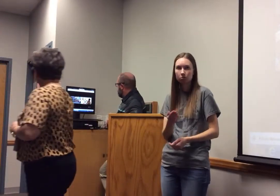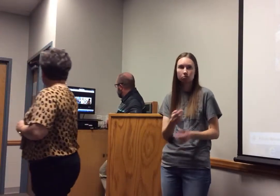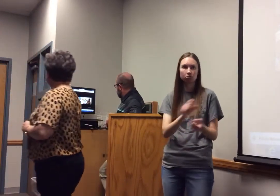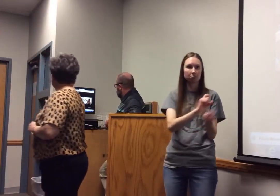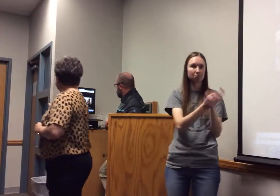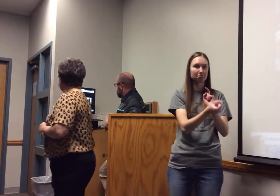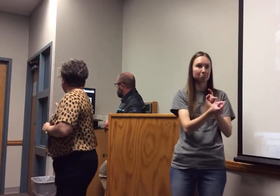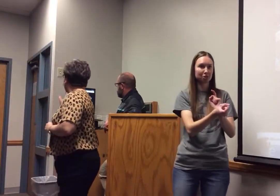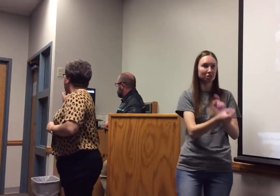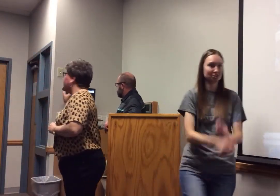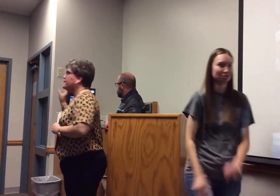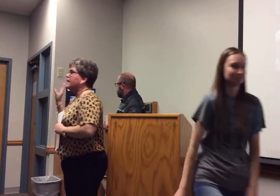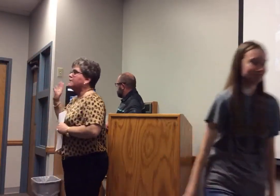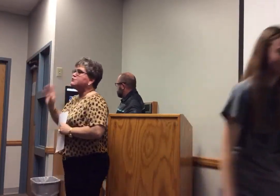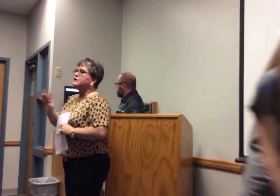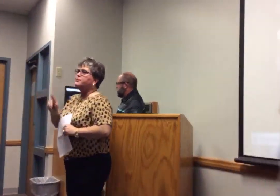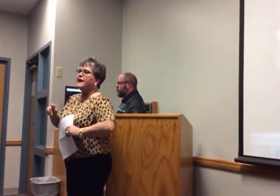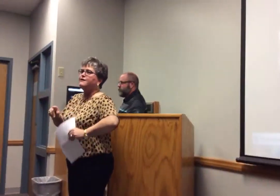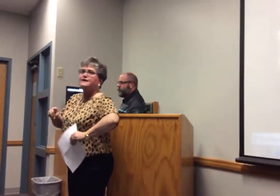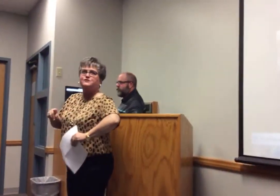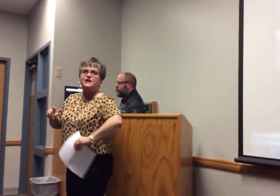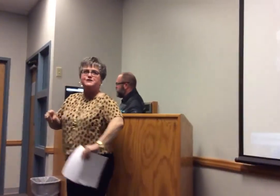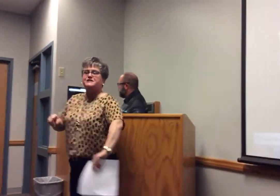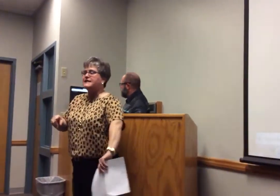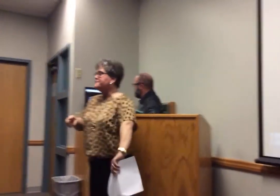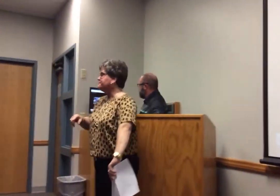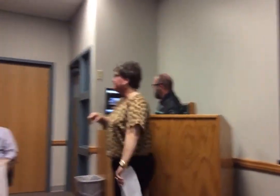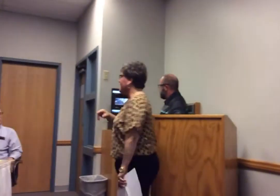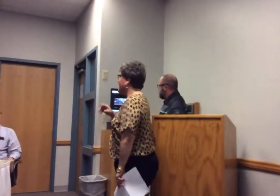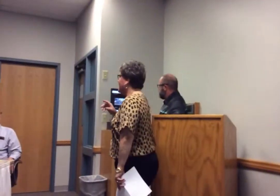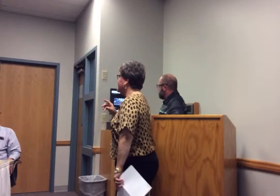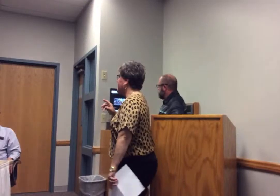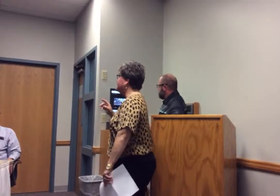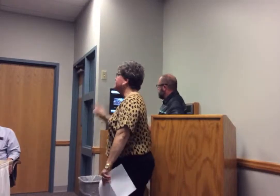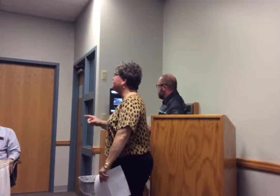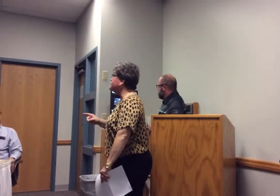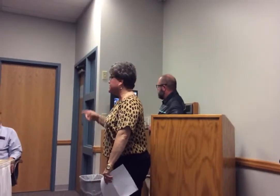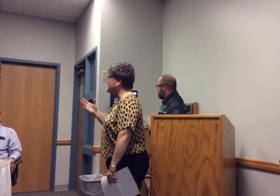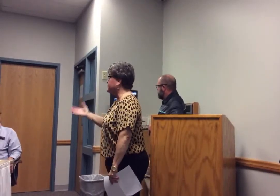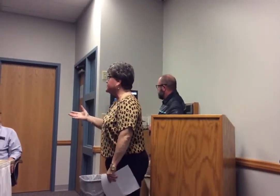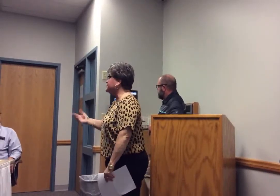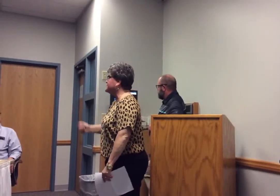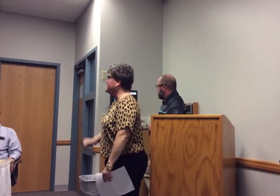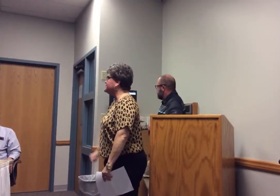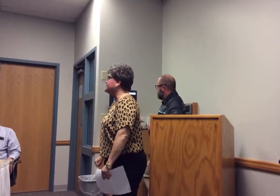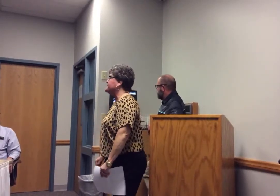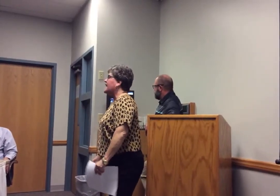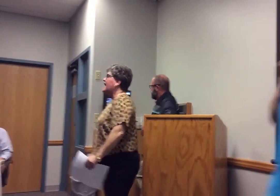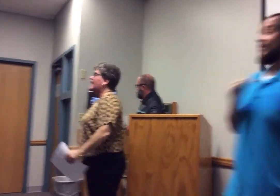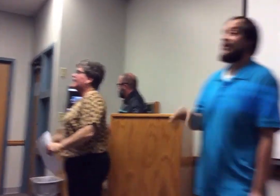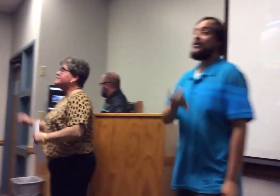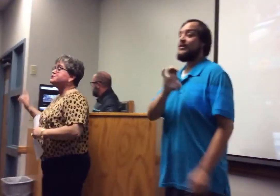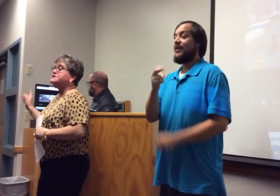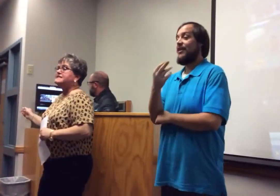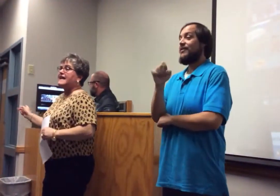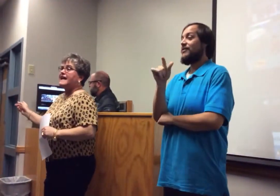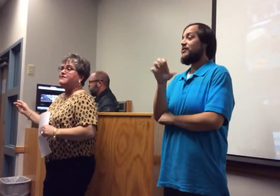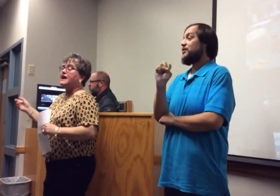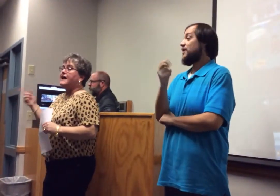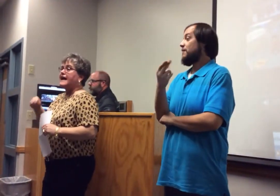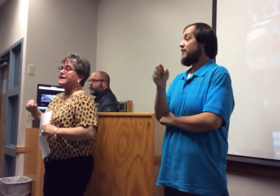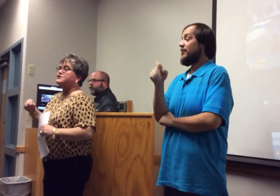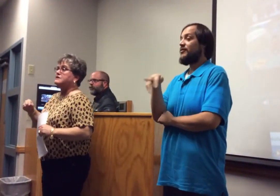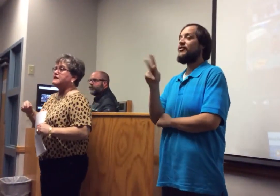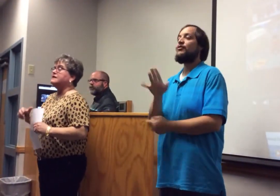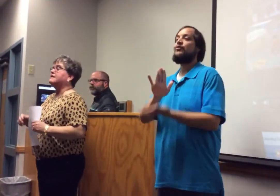show you the last thing. I'm really proud of Chelsea Sheffer. She's a preschool teacher. This was a day